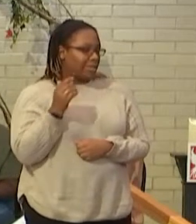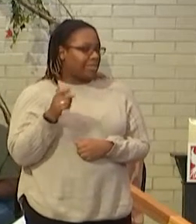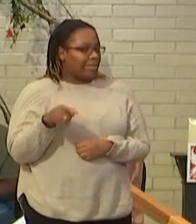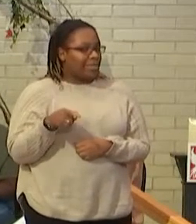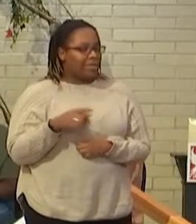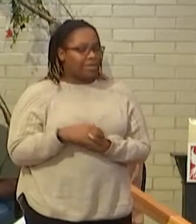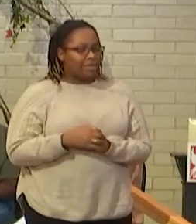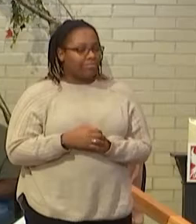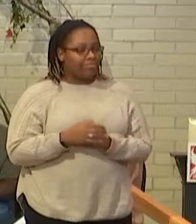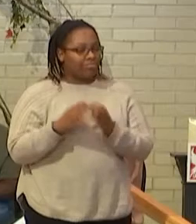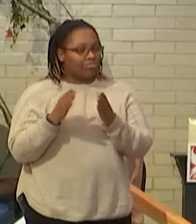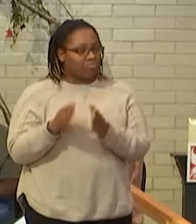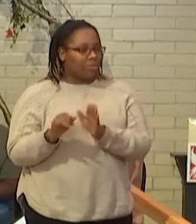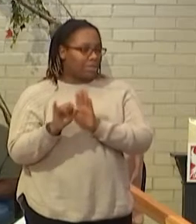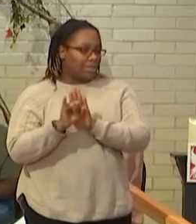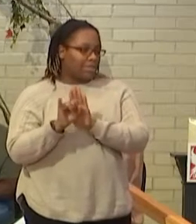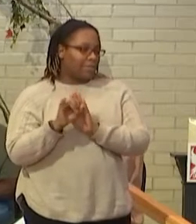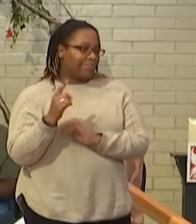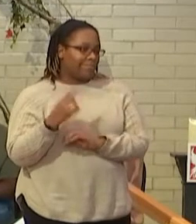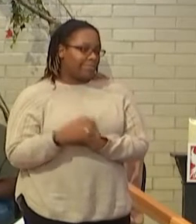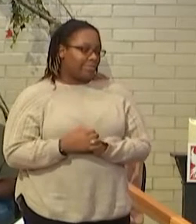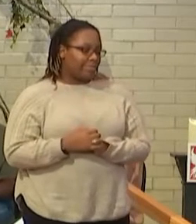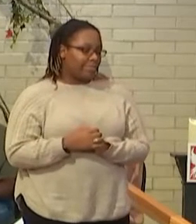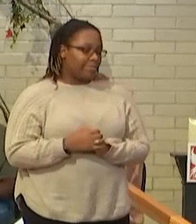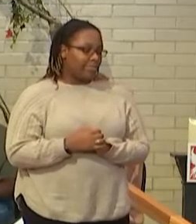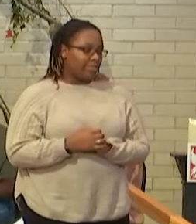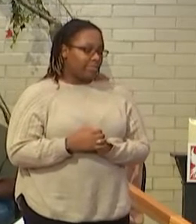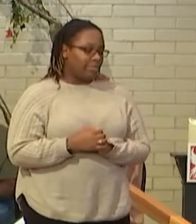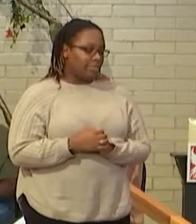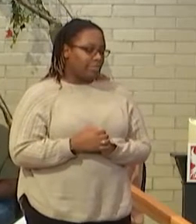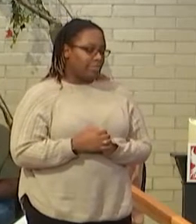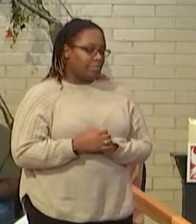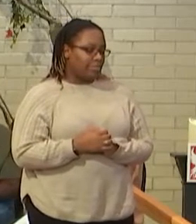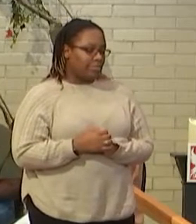with person and identity first language.